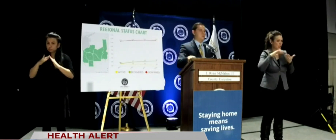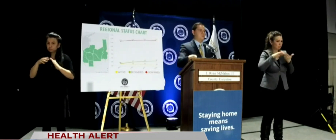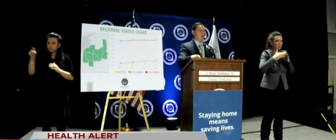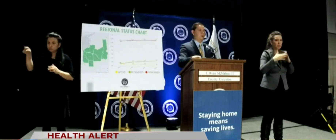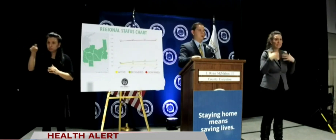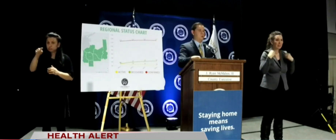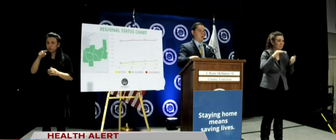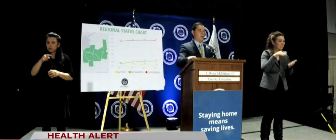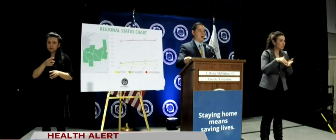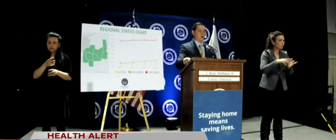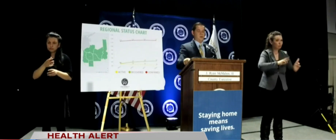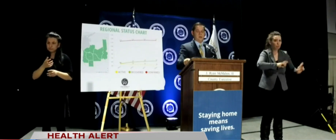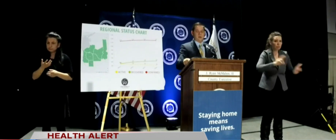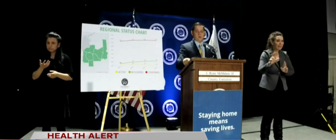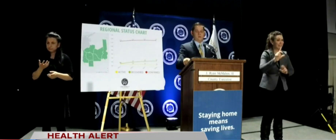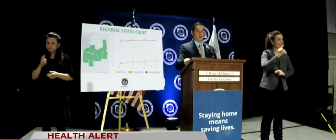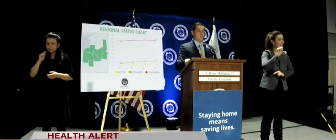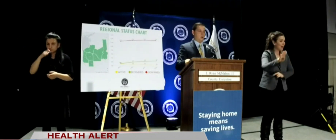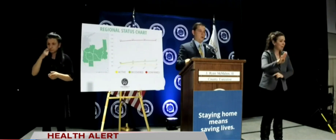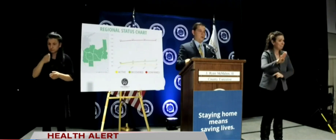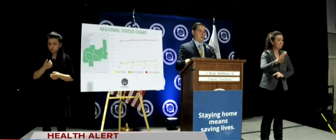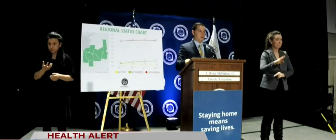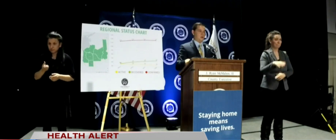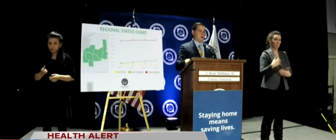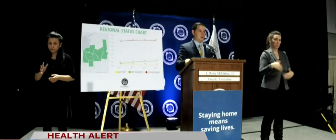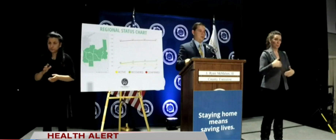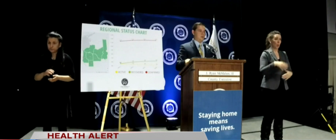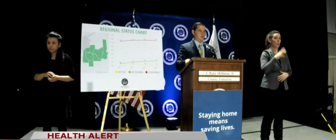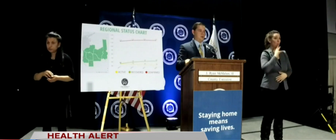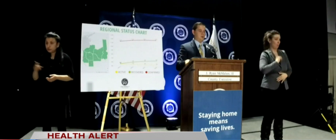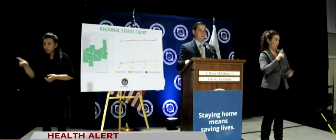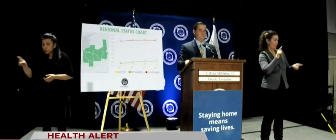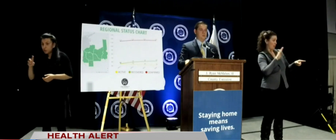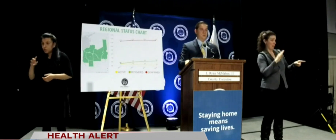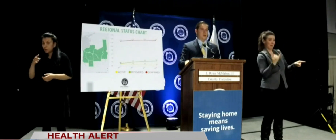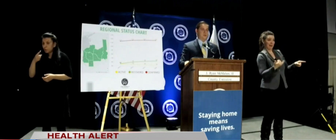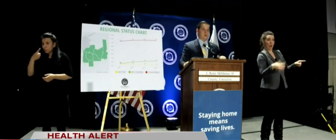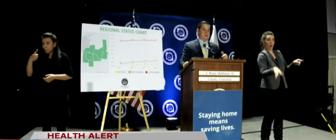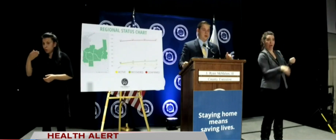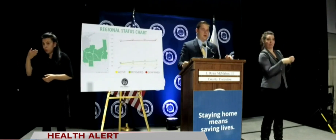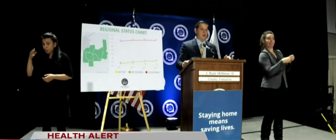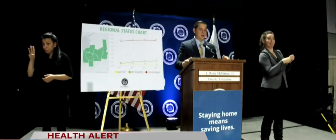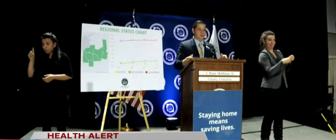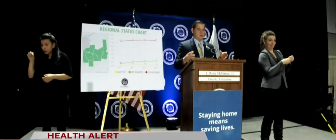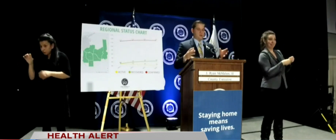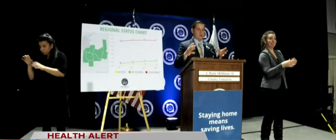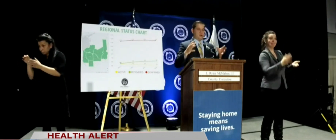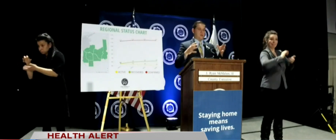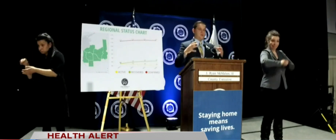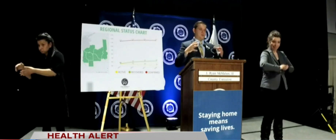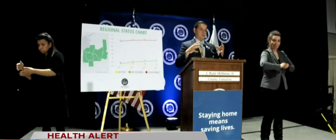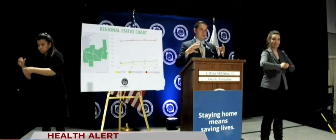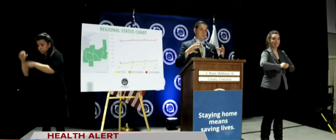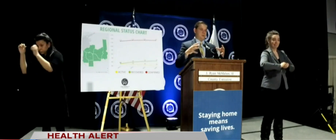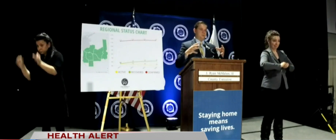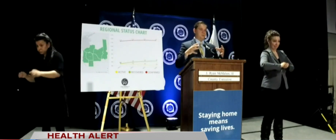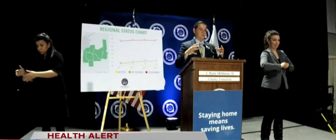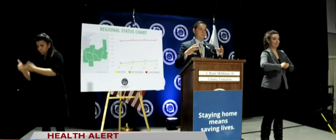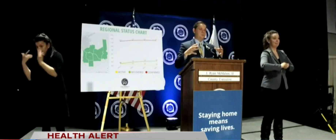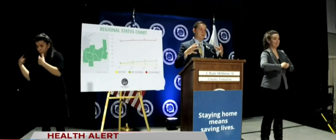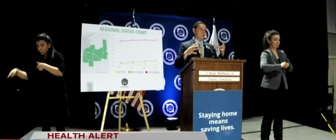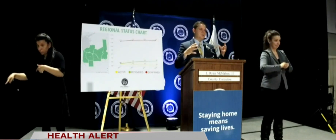Quest who've partnered with Walmart, who've done work and at the Community Health Center as well. So when you look at all these different